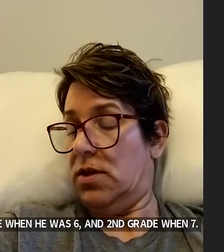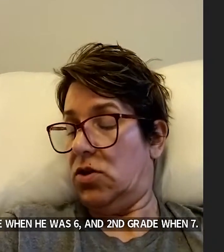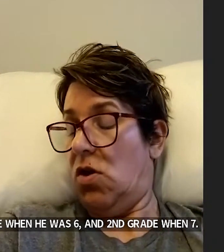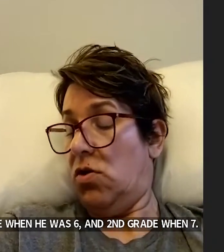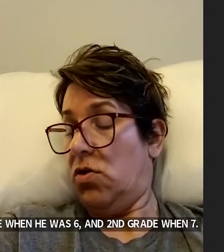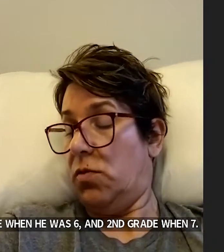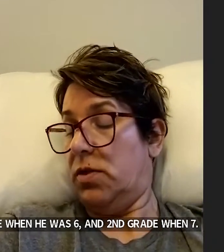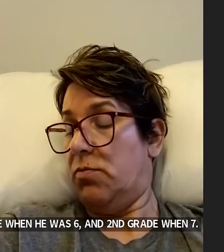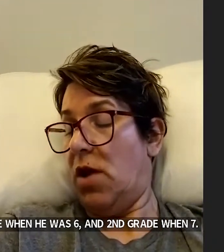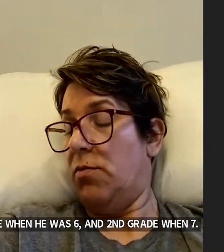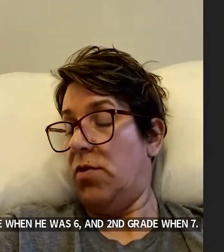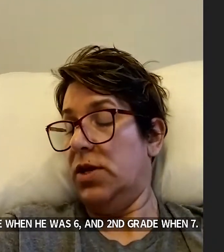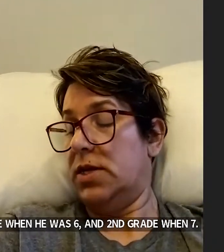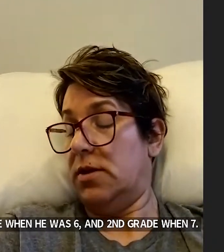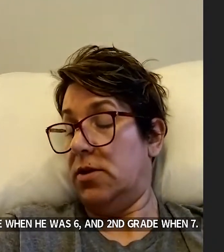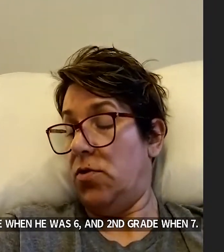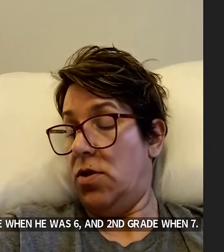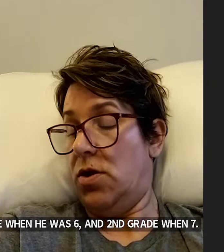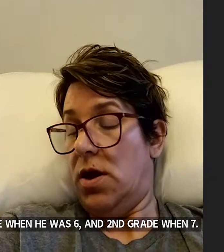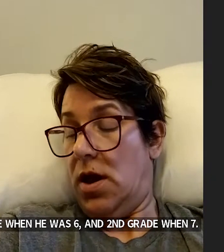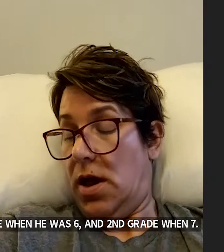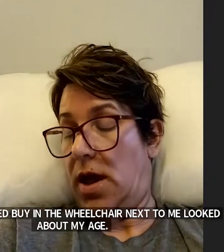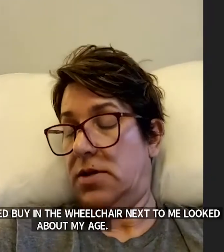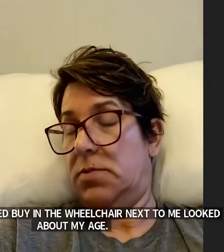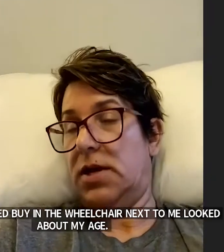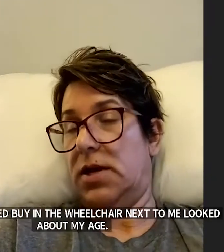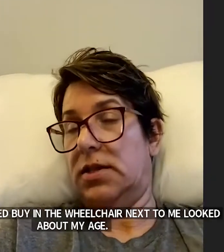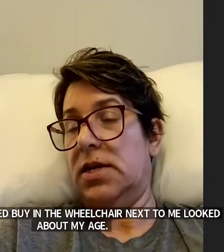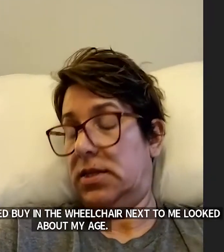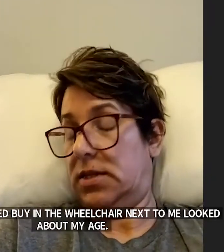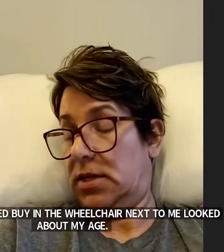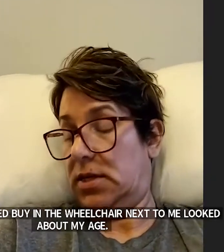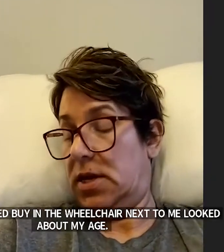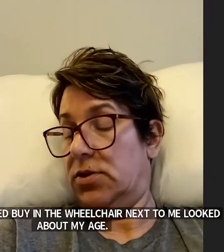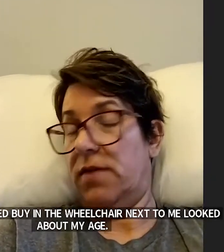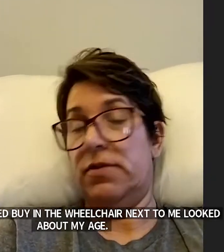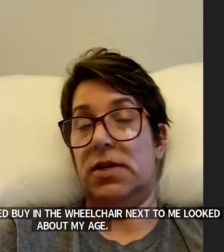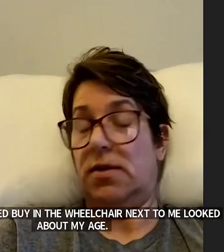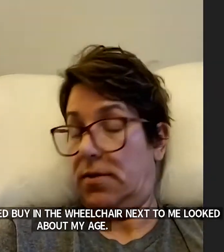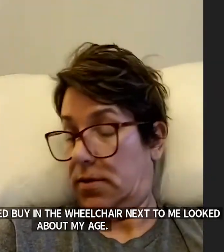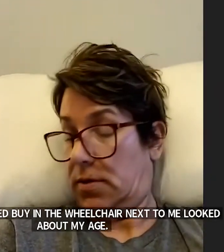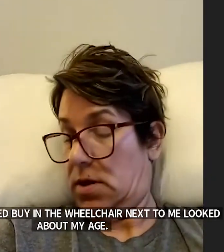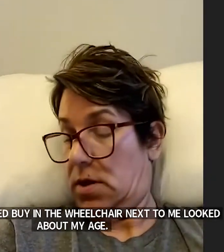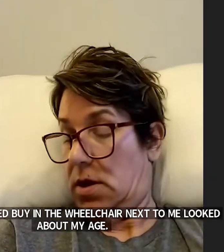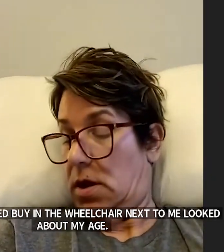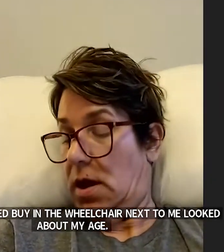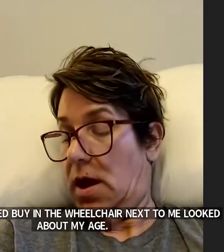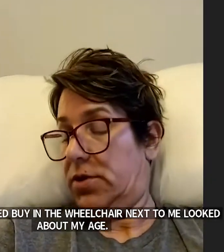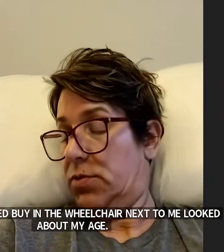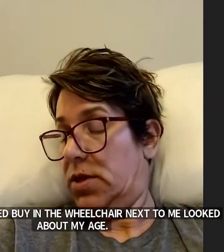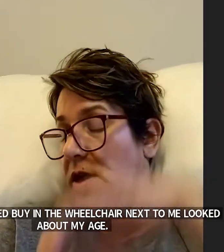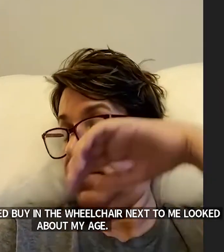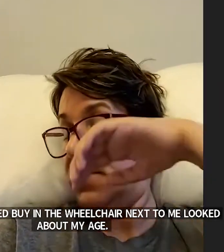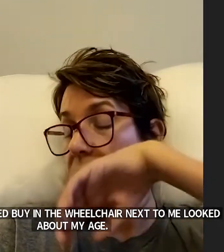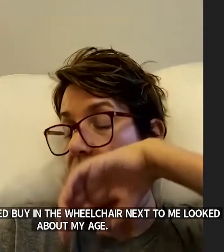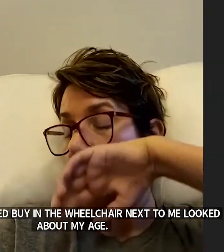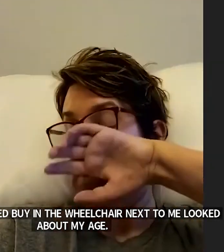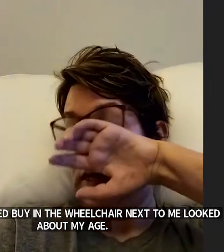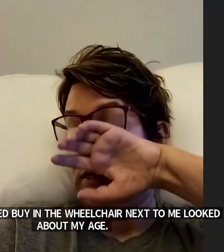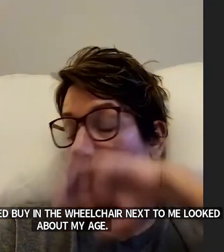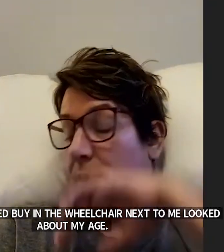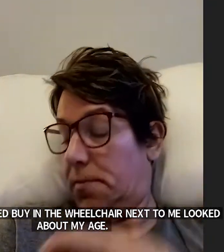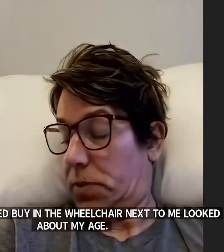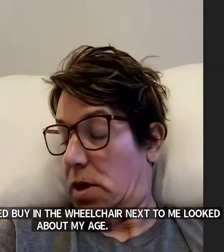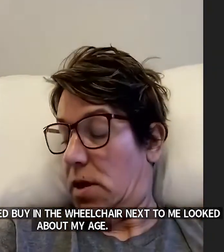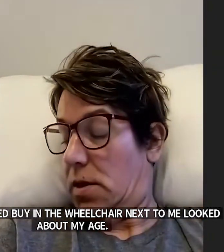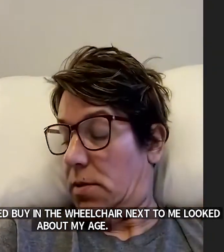sure that the tall girl with the brown ponytail in the corner had to be at least 16 or 17. I was relieved that the work